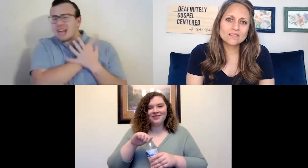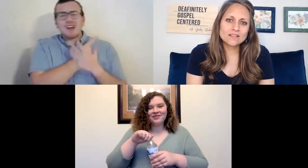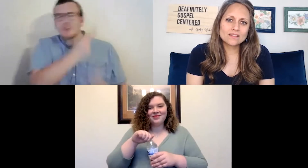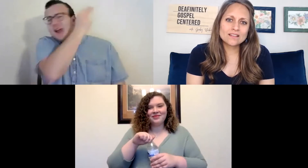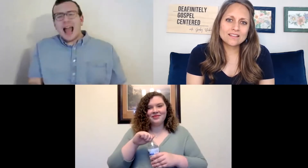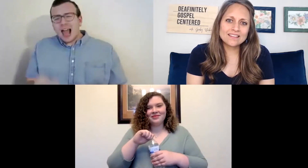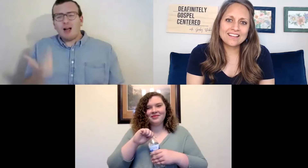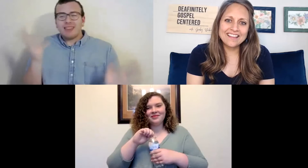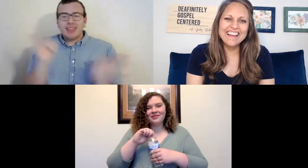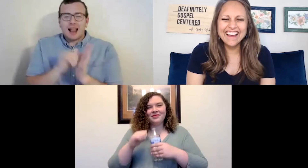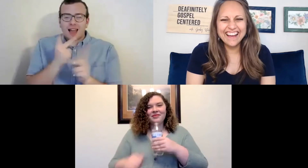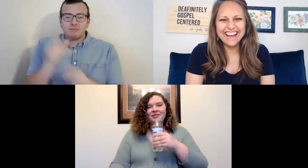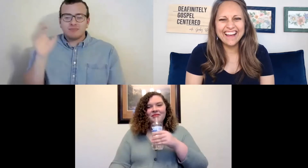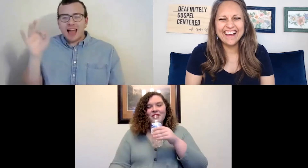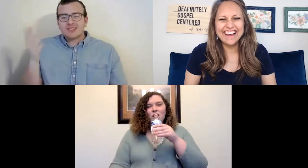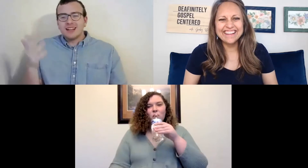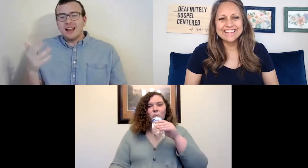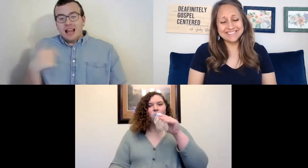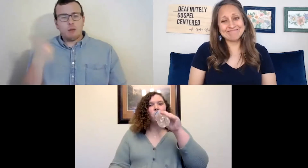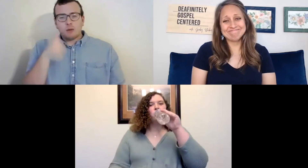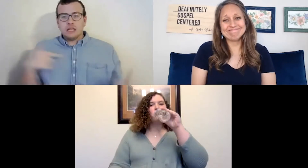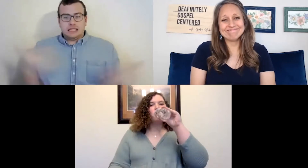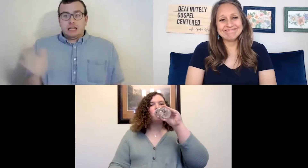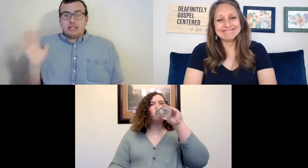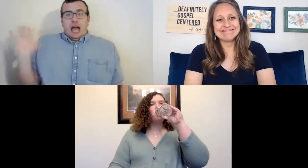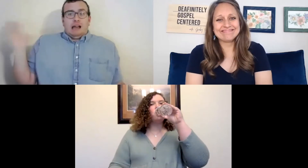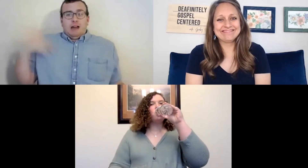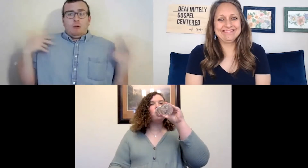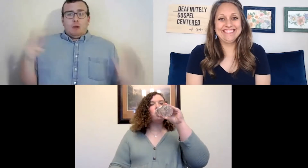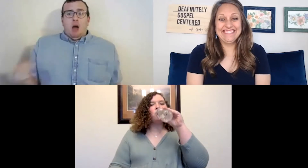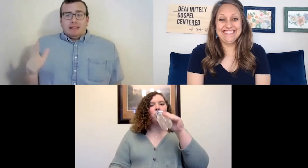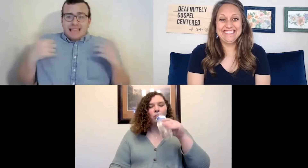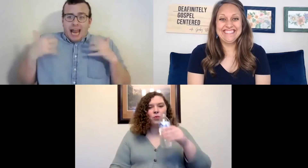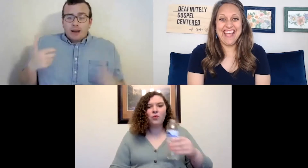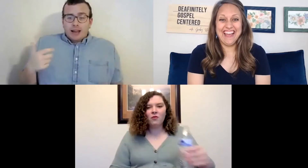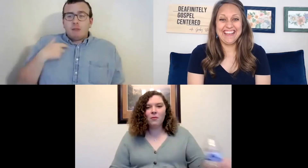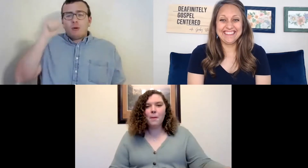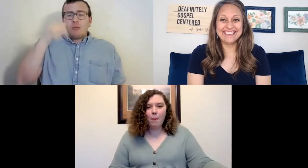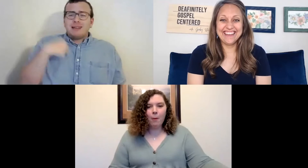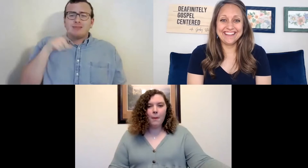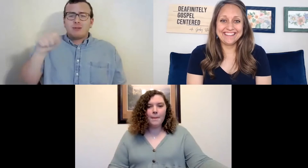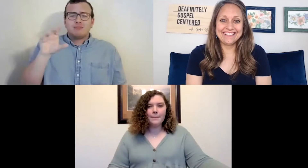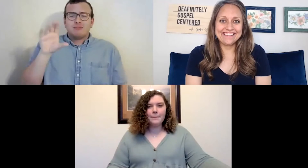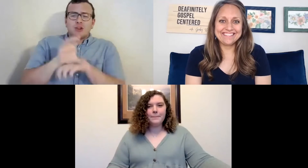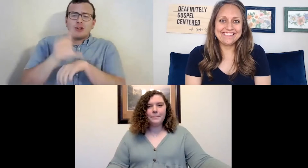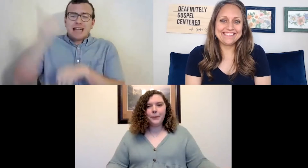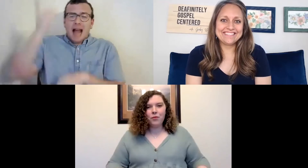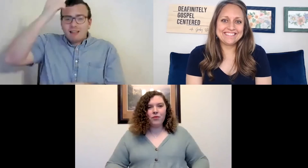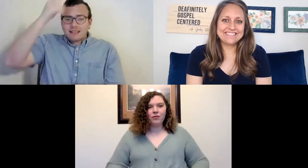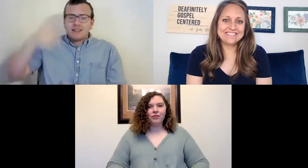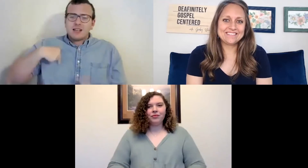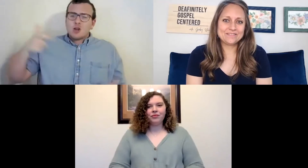sermon. And so I was scared, and I was like, I don't want to go to hell. So I raised my hand and everything like that. And I went to a church in Dallas.